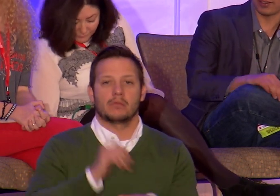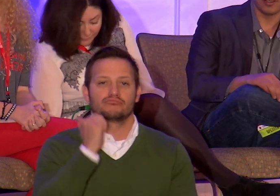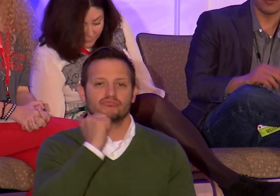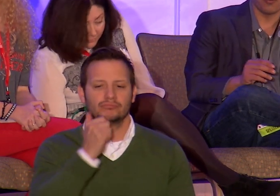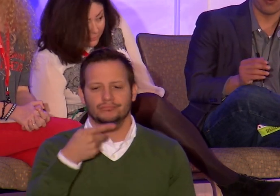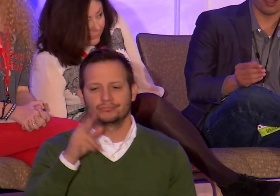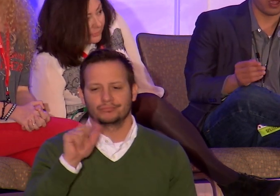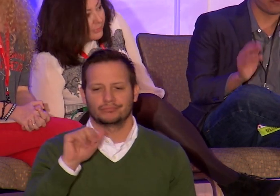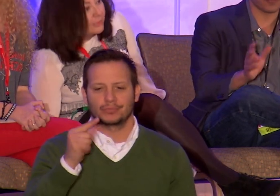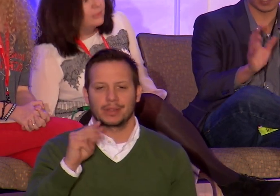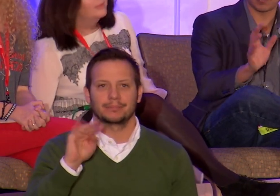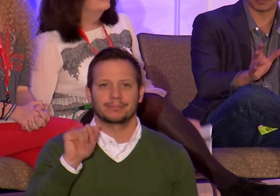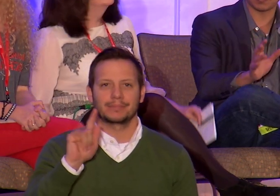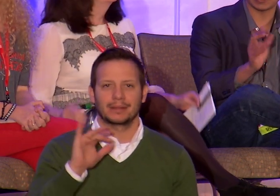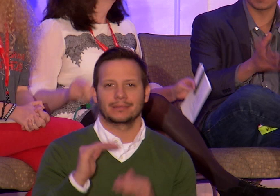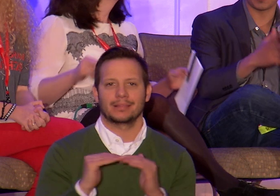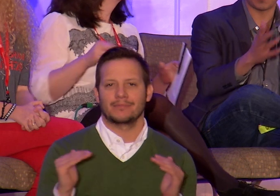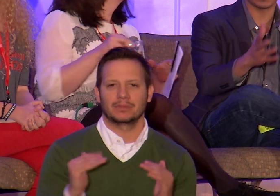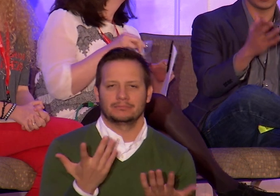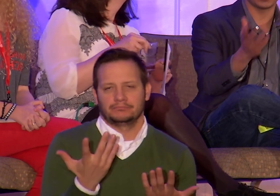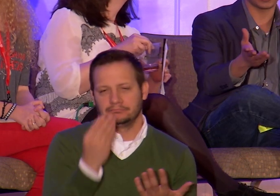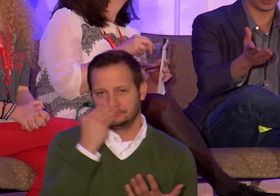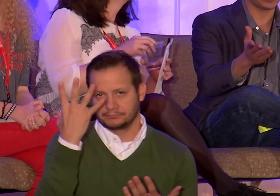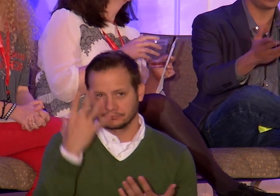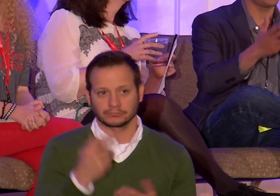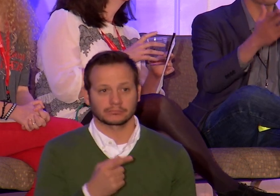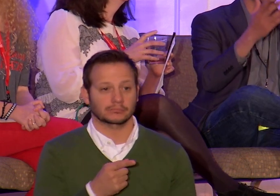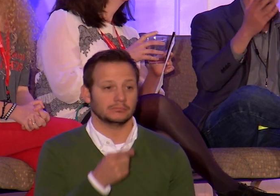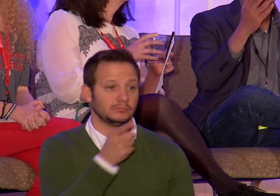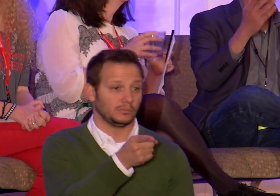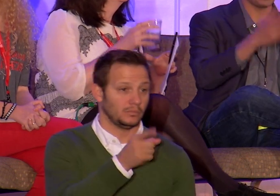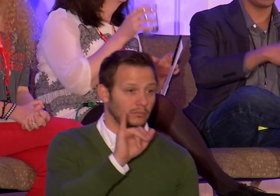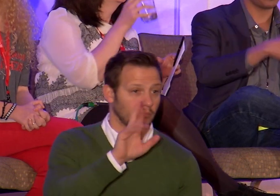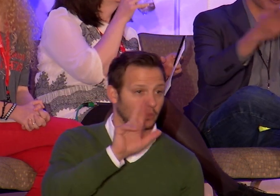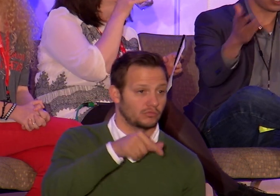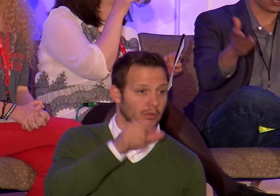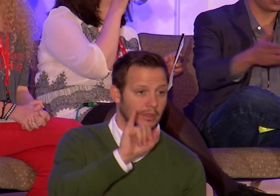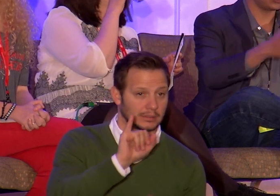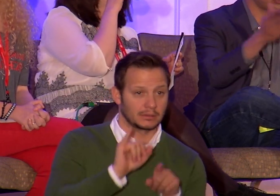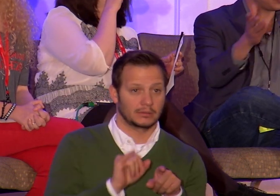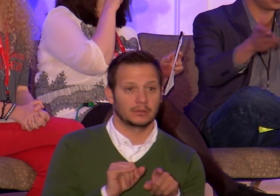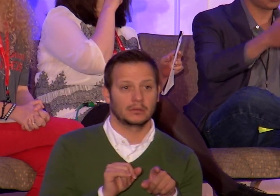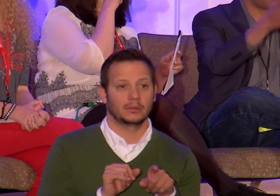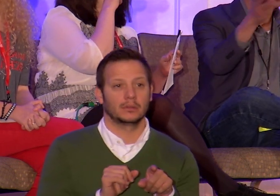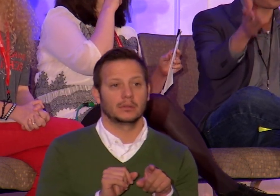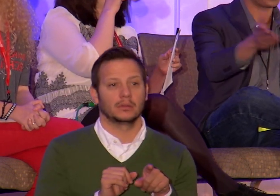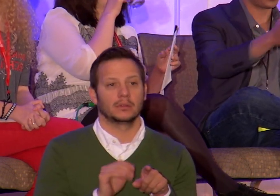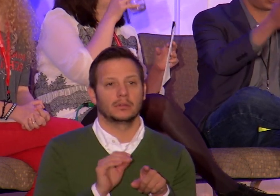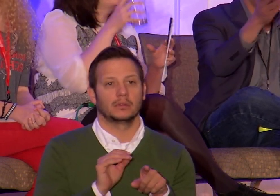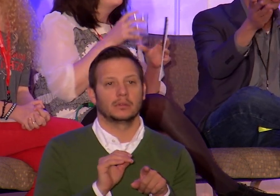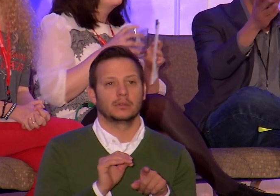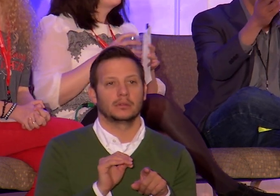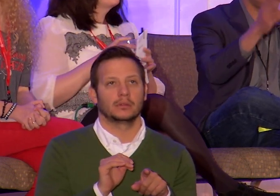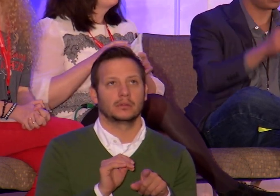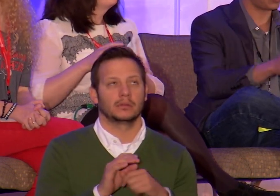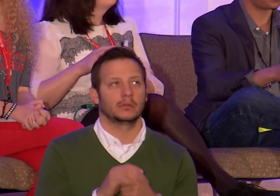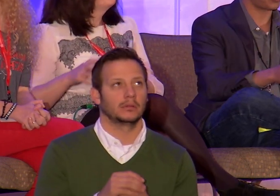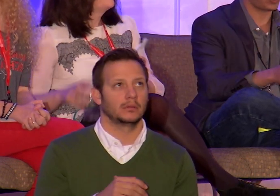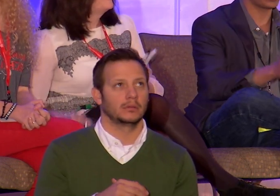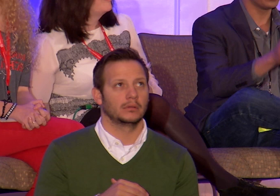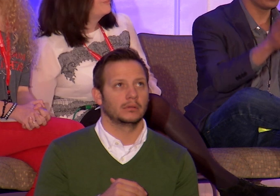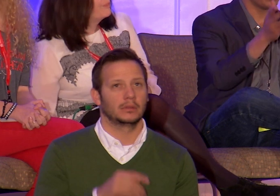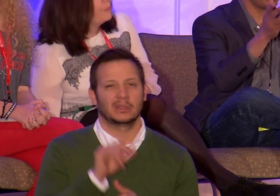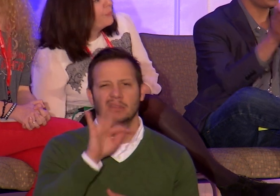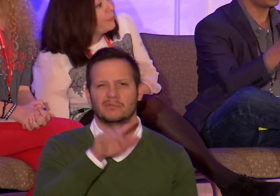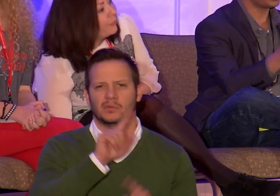care from a perspective of a person who is Iraqi, and if you look around, if you go to Basra and the places in southern